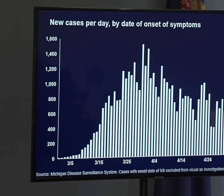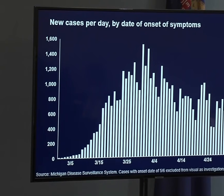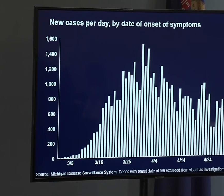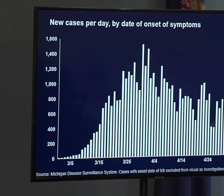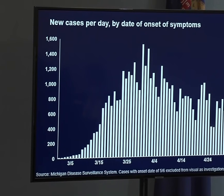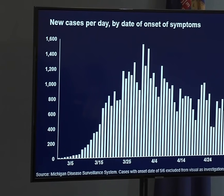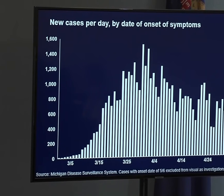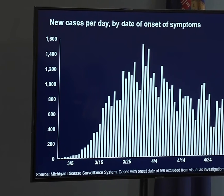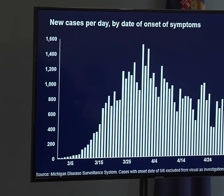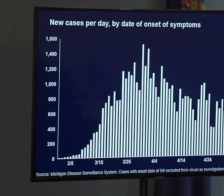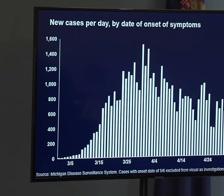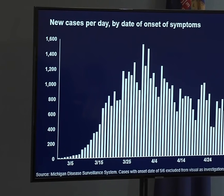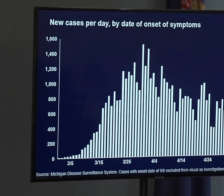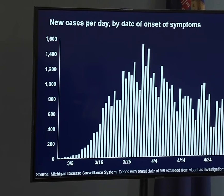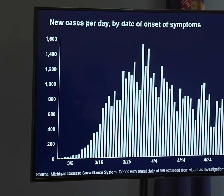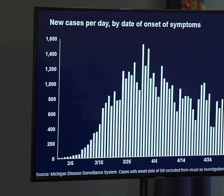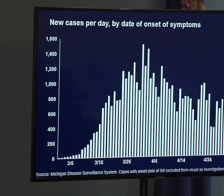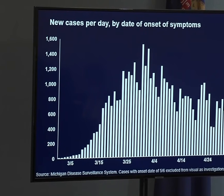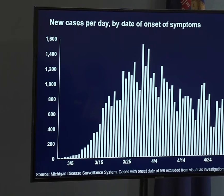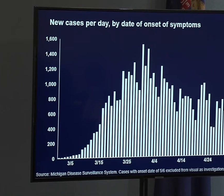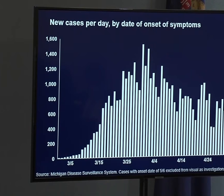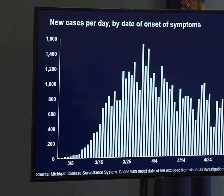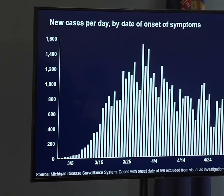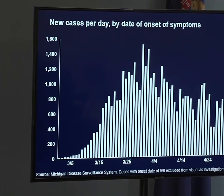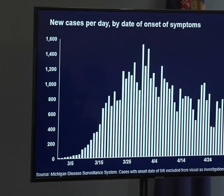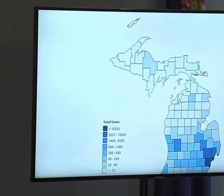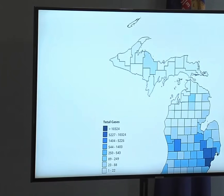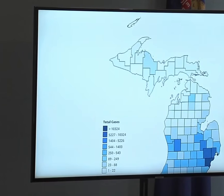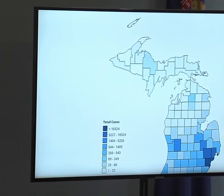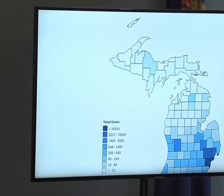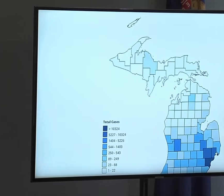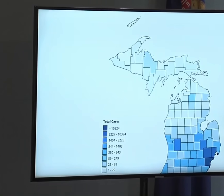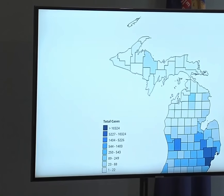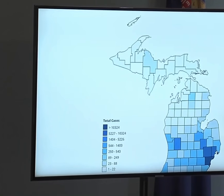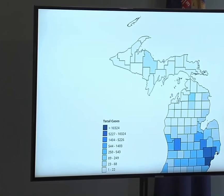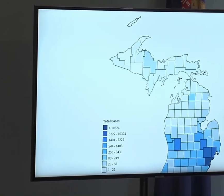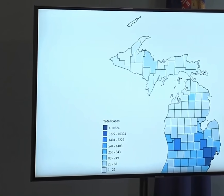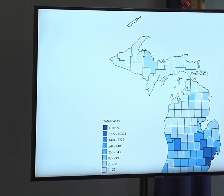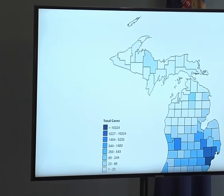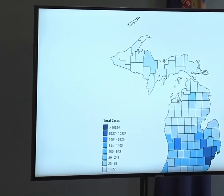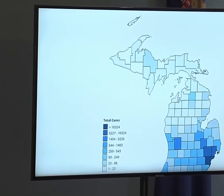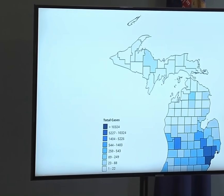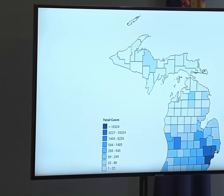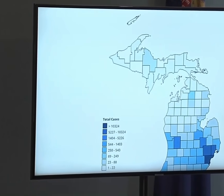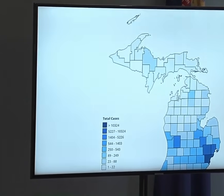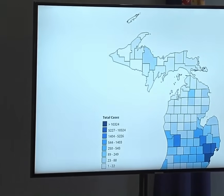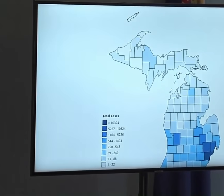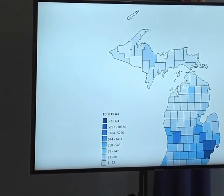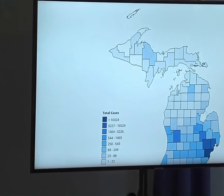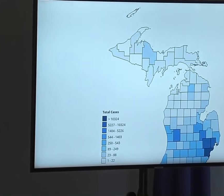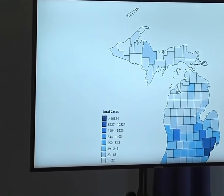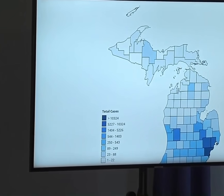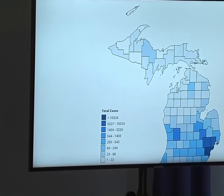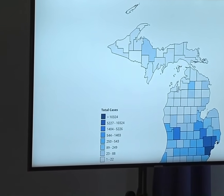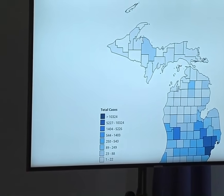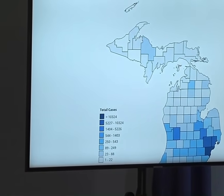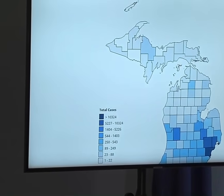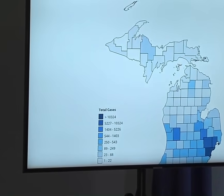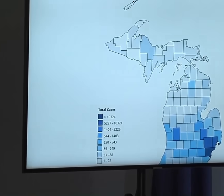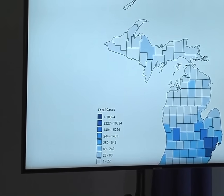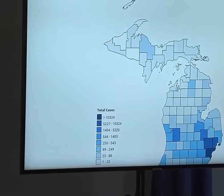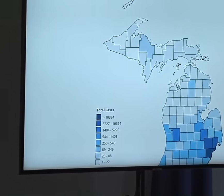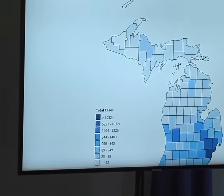curve. Now, I want to be very clear. COVID-19 is still present in Michigan. It is present